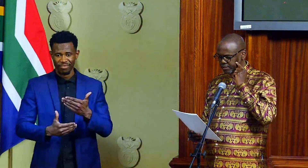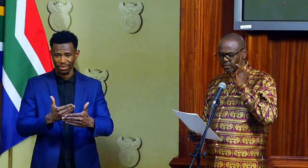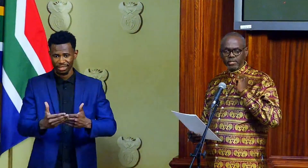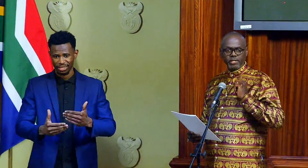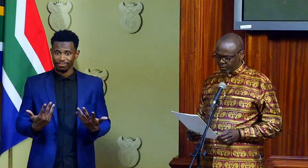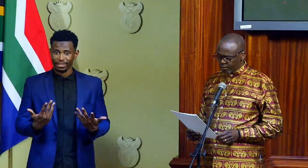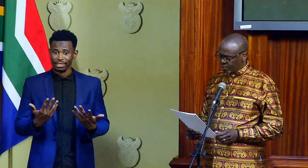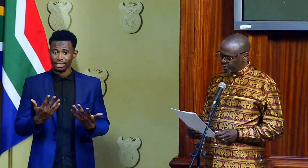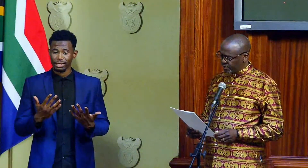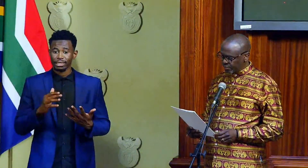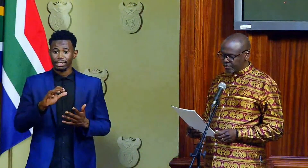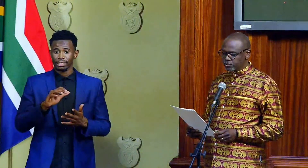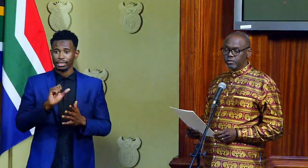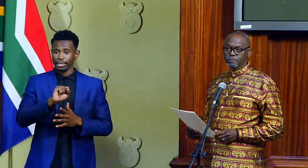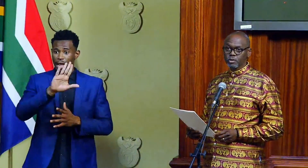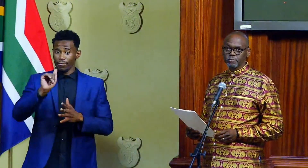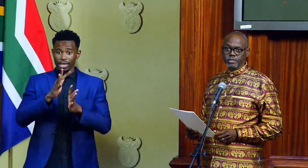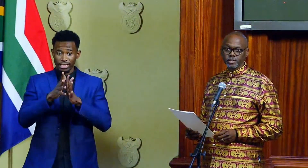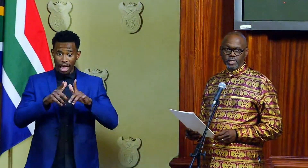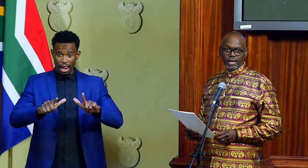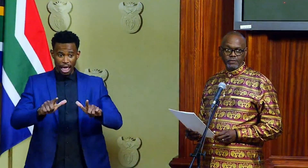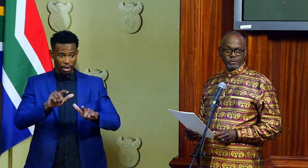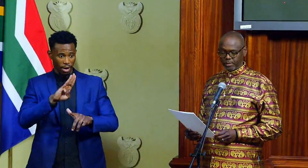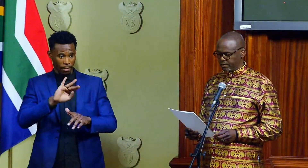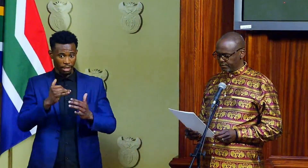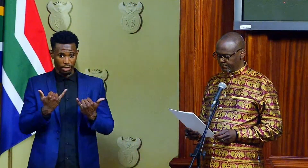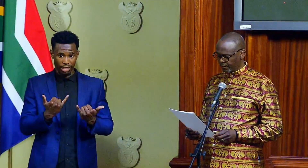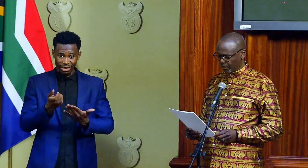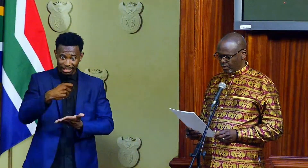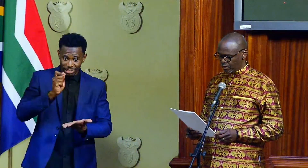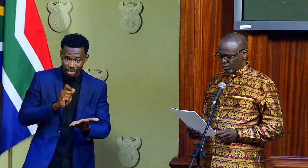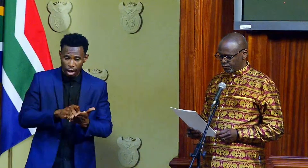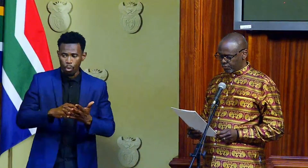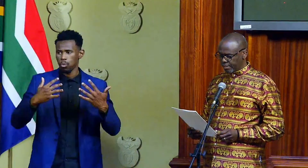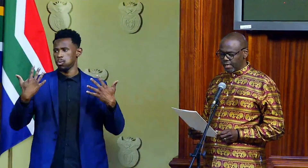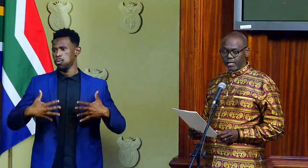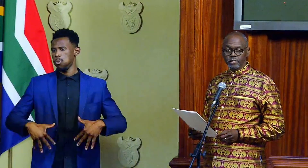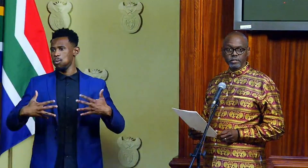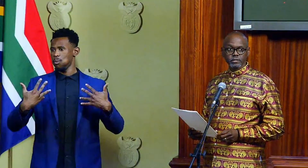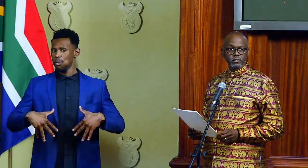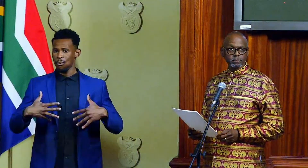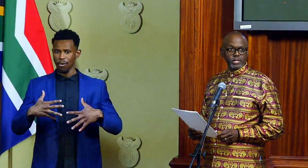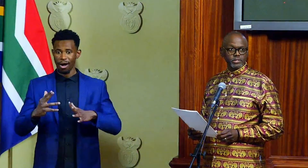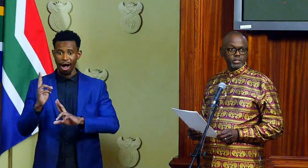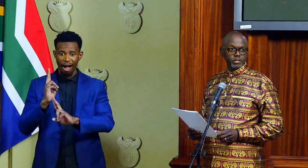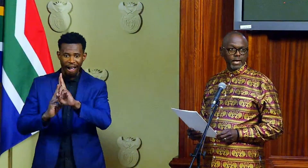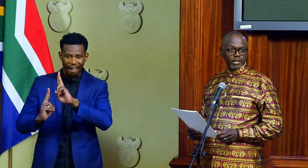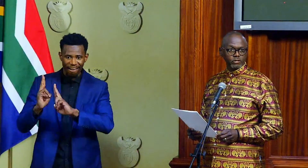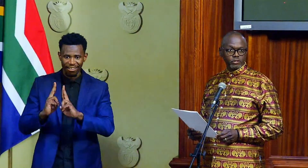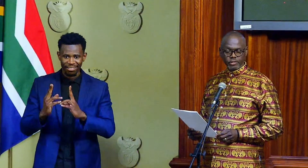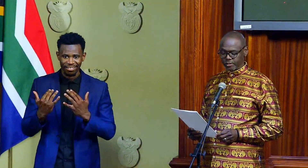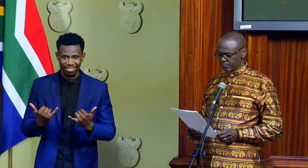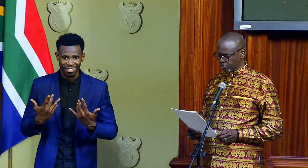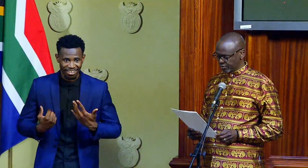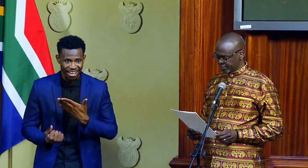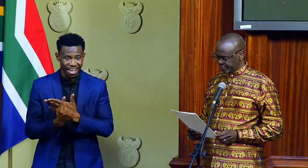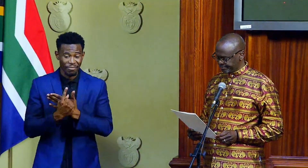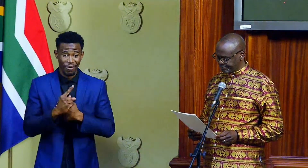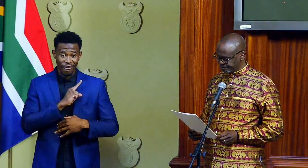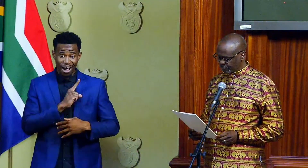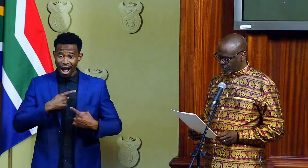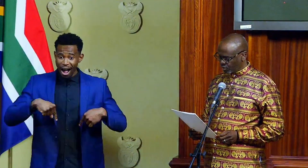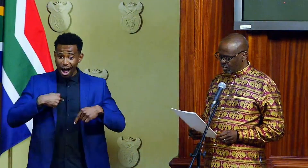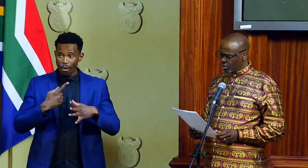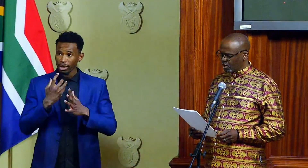Mr. President, is a historic moment in the lifespan of our young, emerging and growing